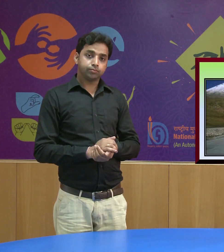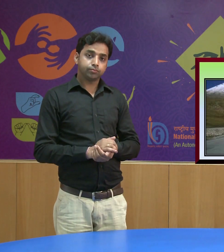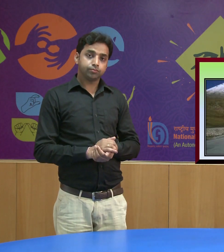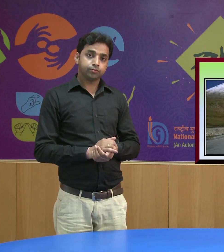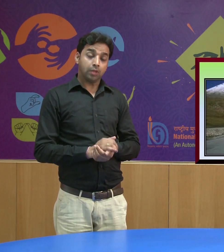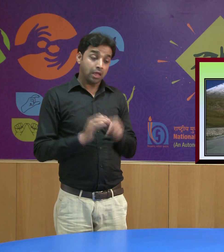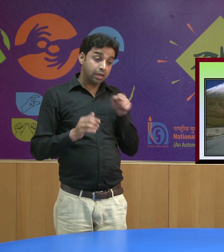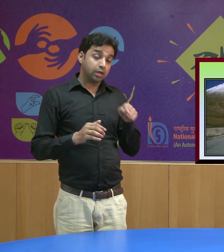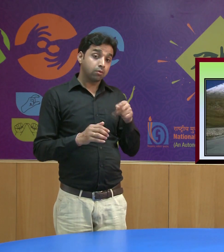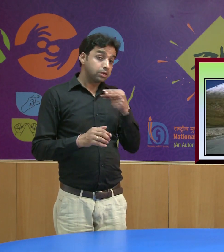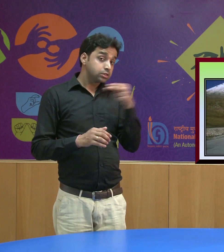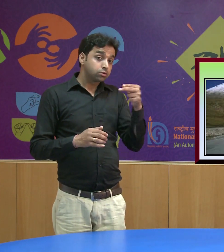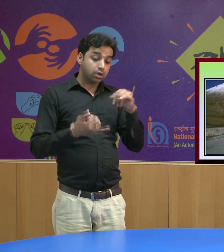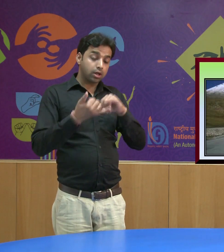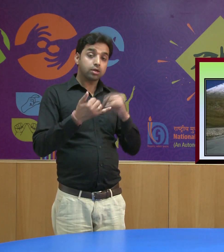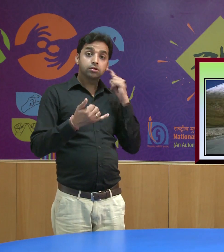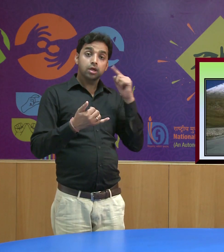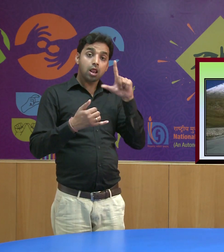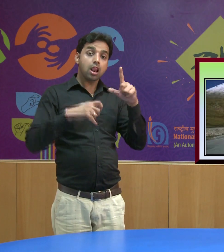It was called Silk Route because